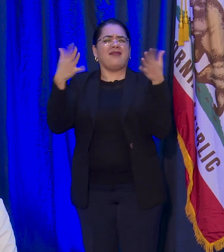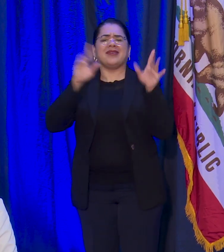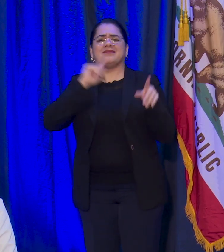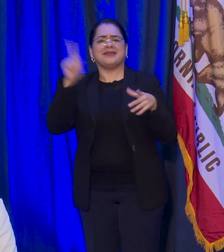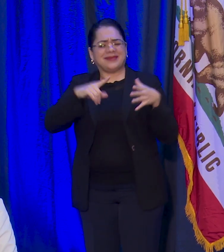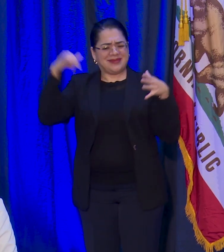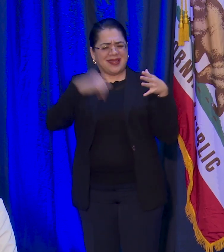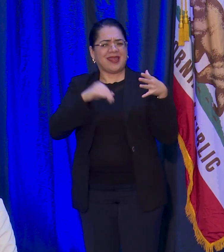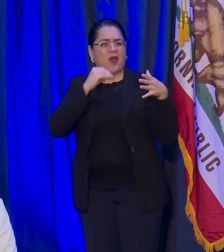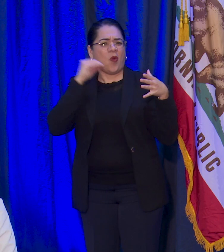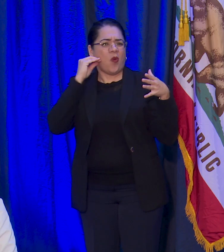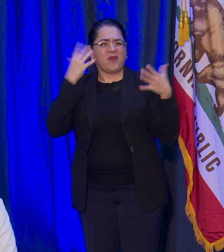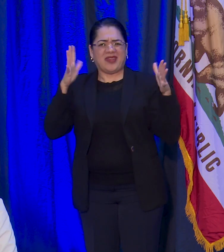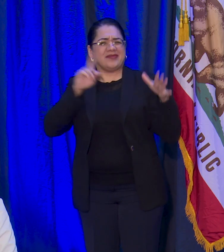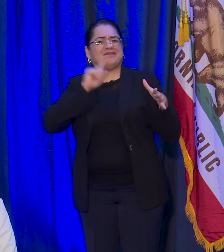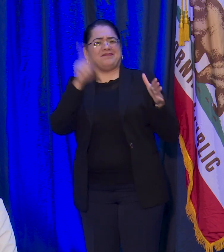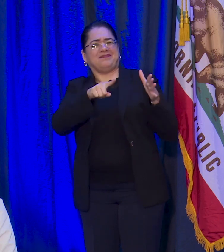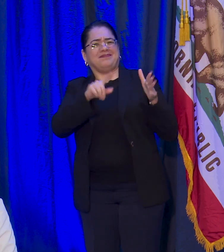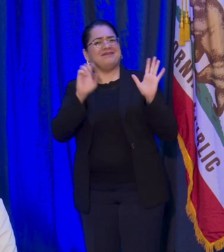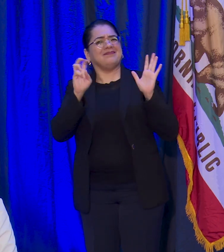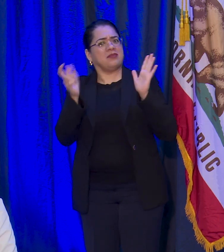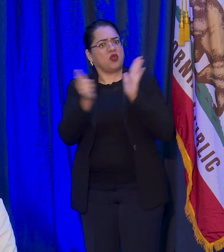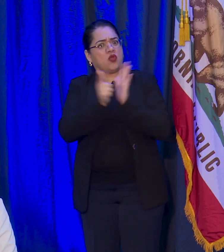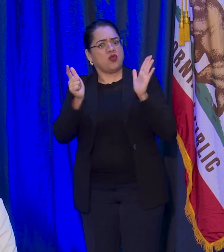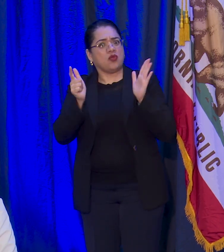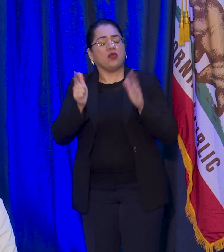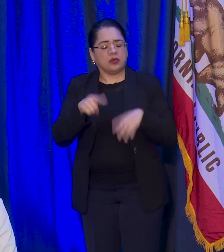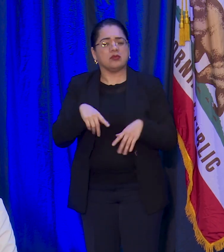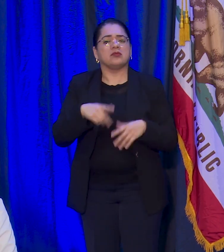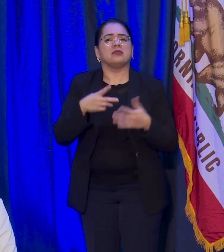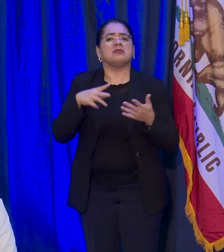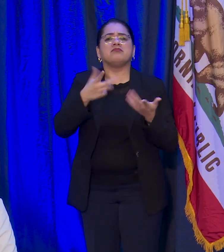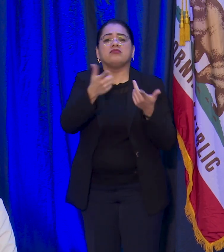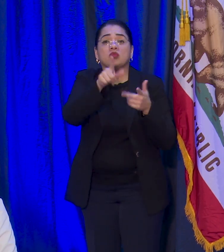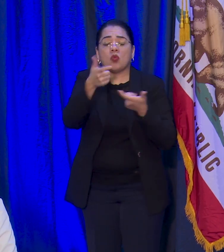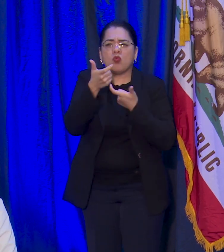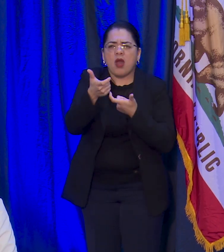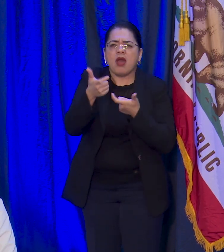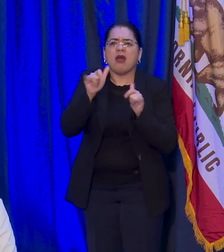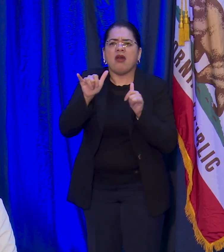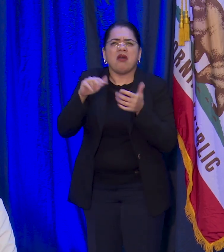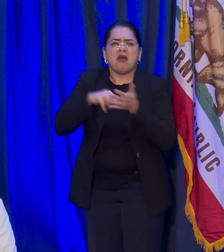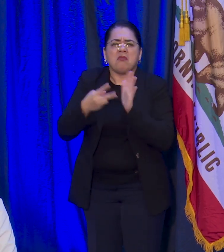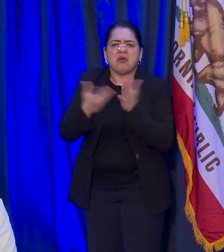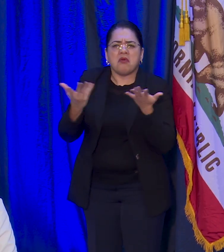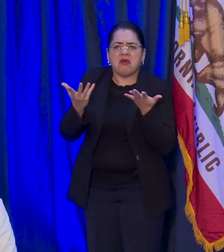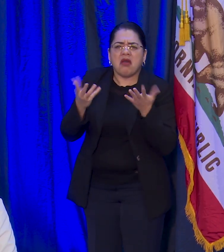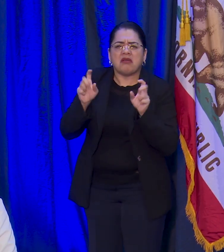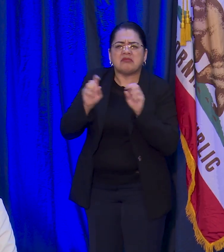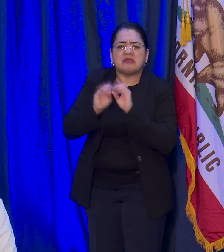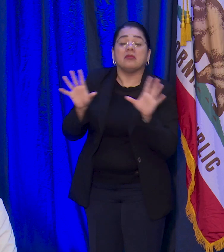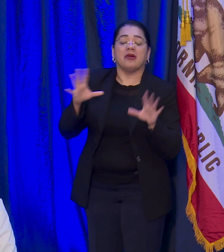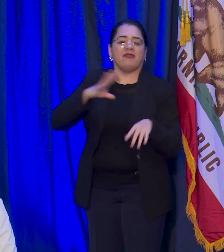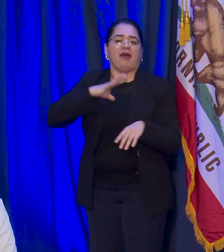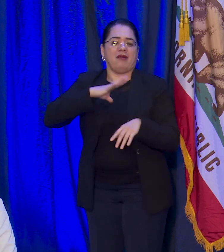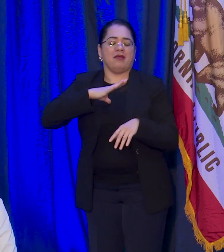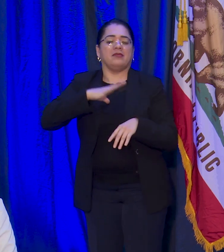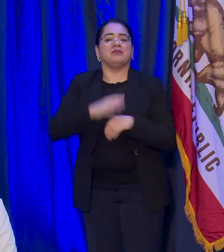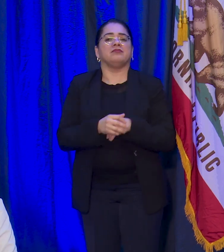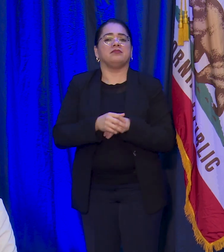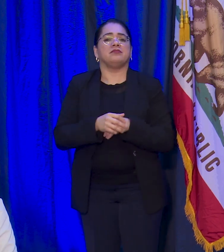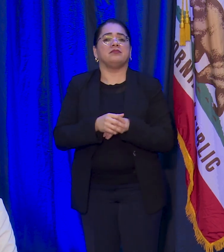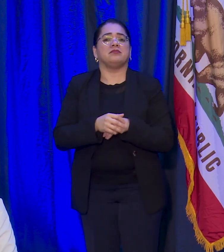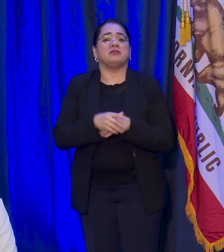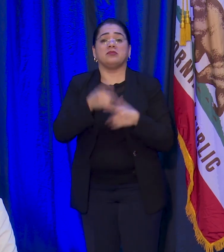what does that order say, and what should folks watching be doing? The most important part of the order is if